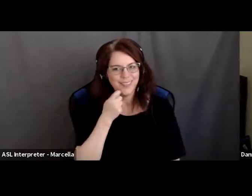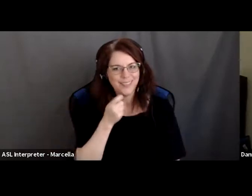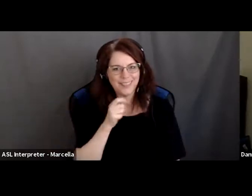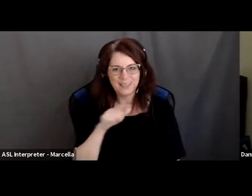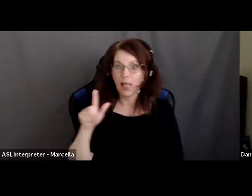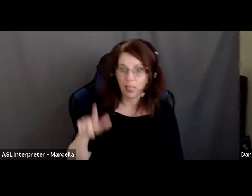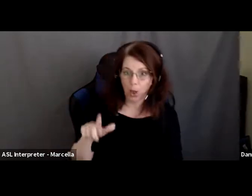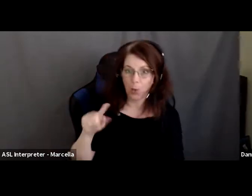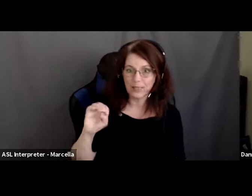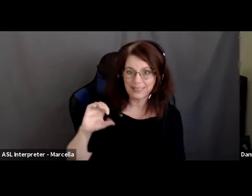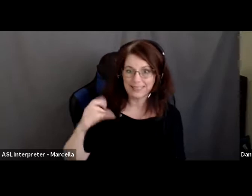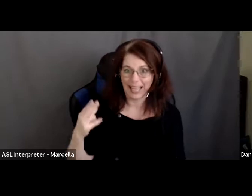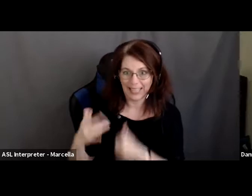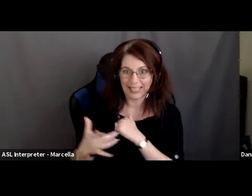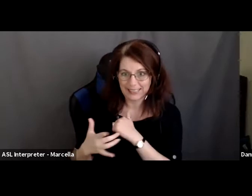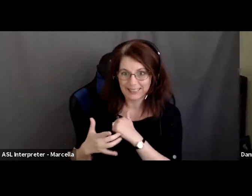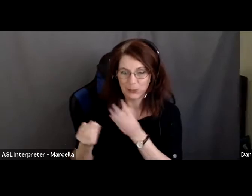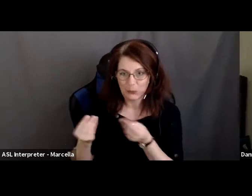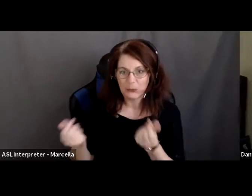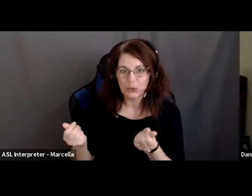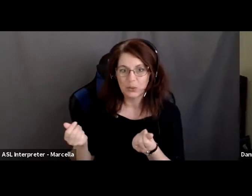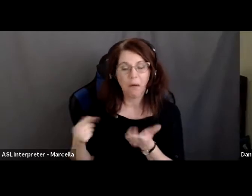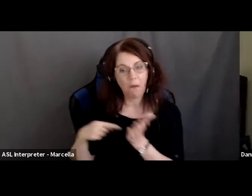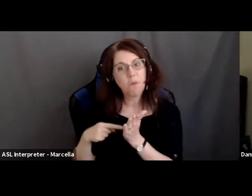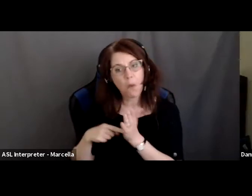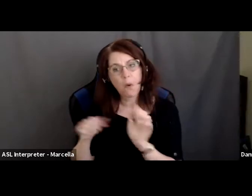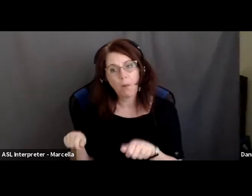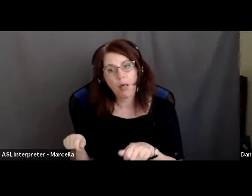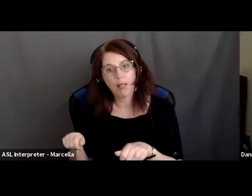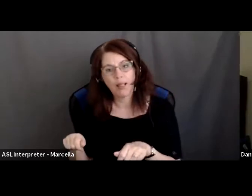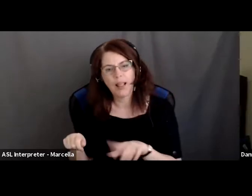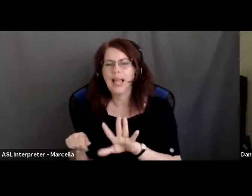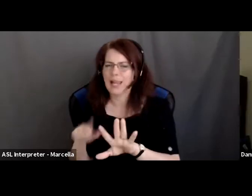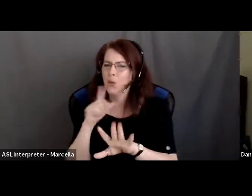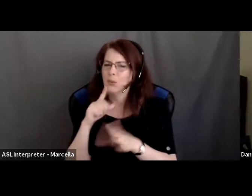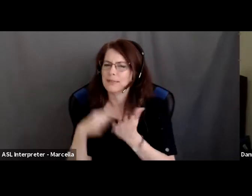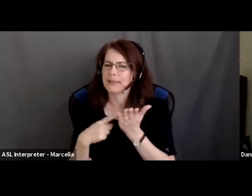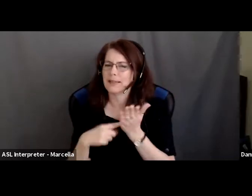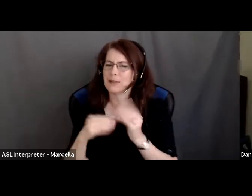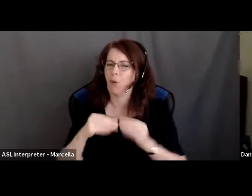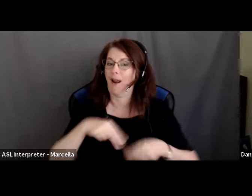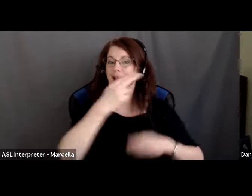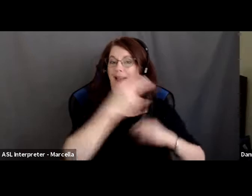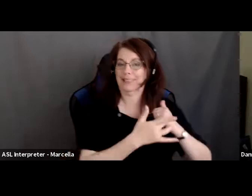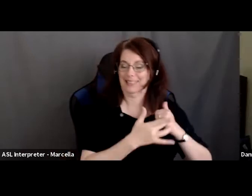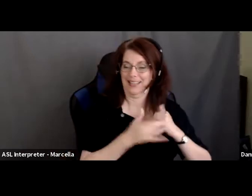low-tech solution. It's something that's more affordable, and we're going to look at a higher tech version of that a little bit later.